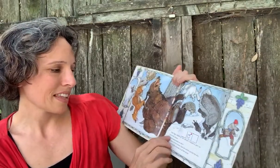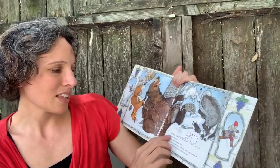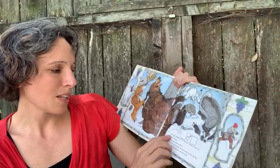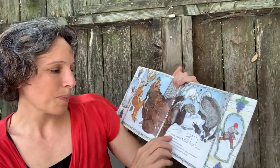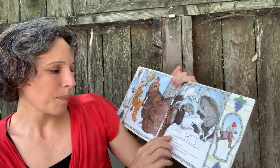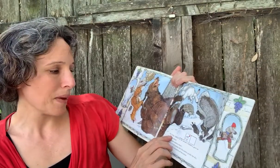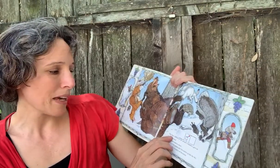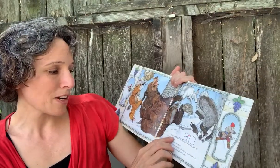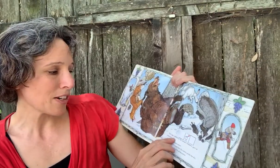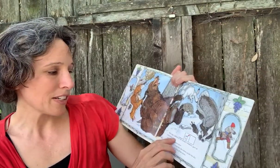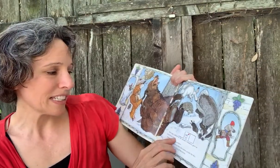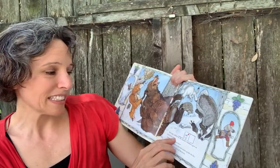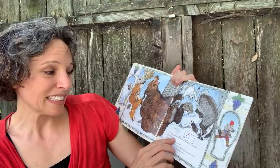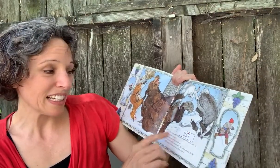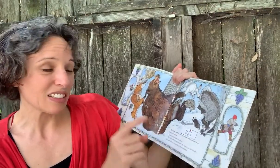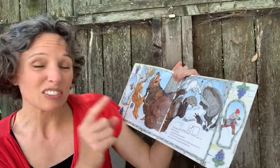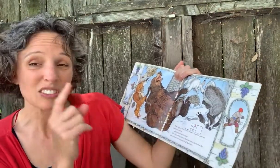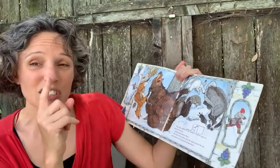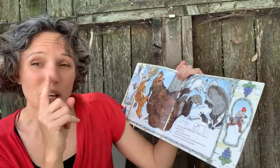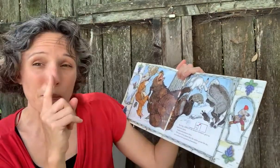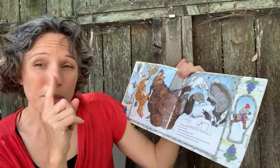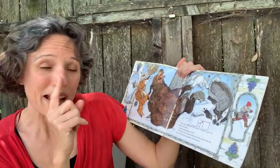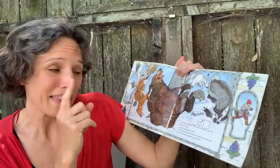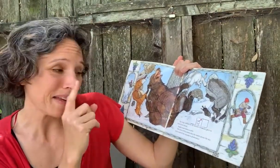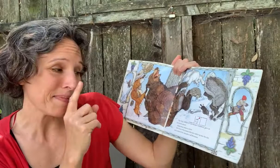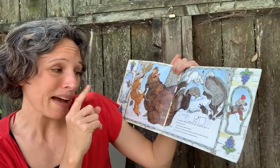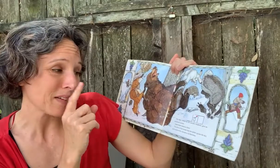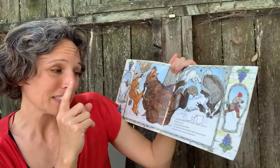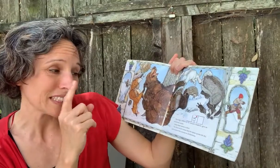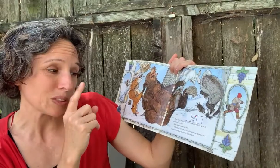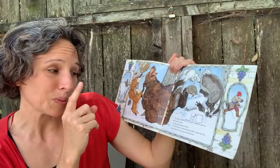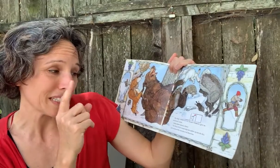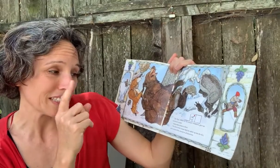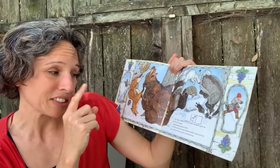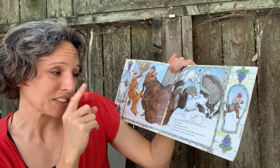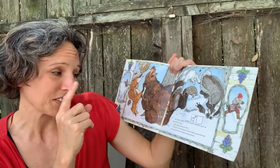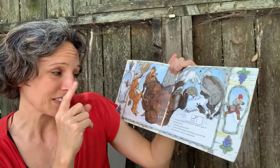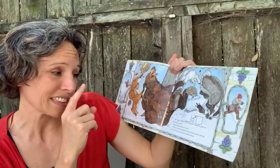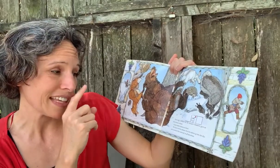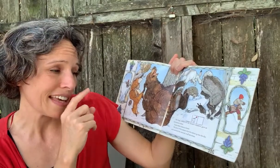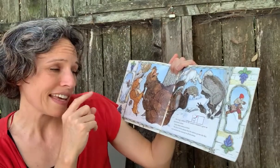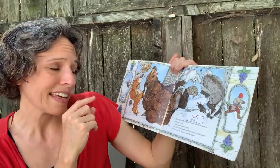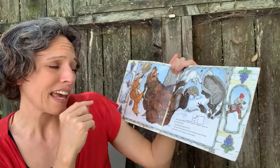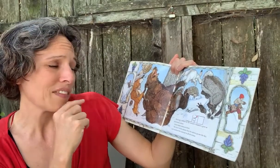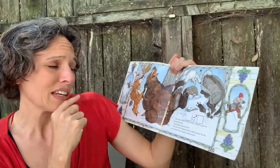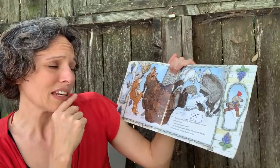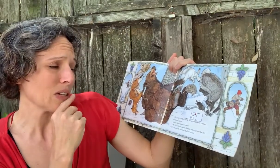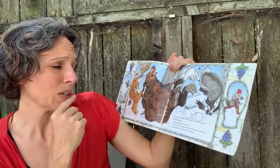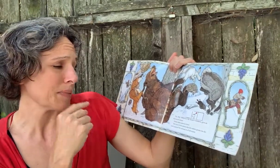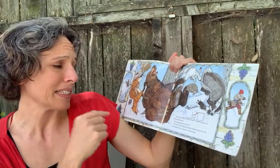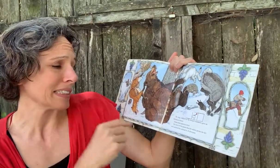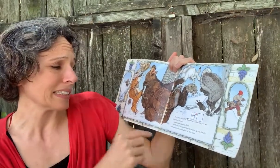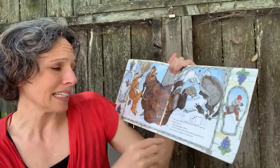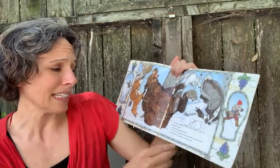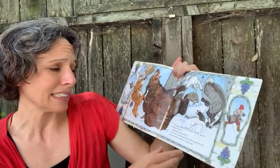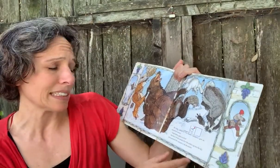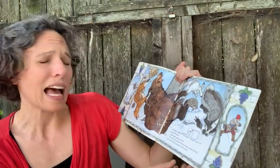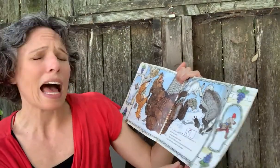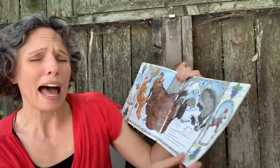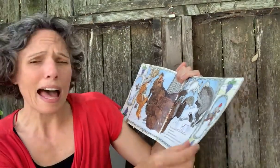The bear, tickled by the mouse's whiskers, gave an enormous sneeze. Ah,